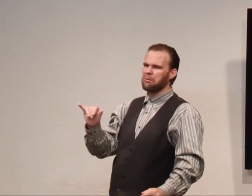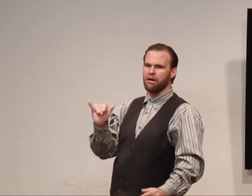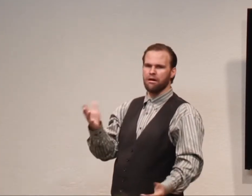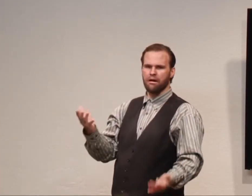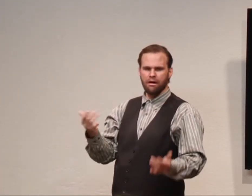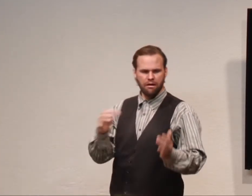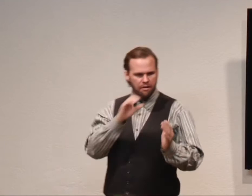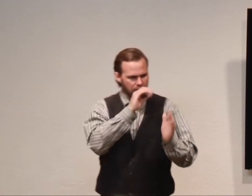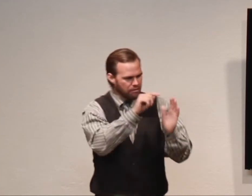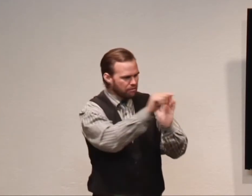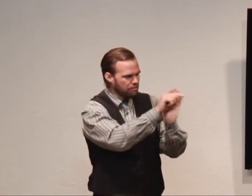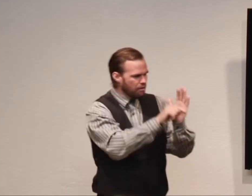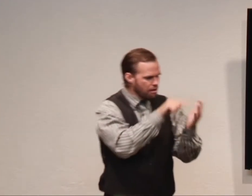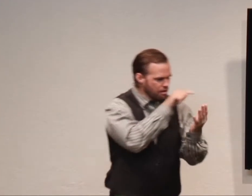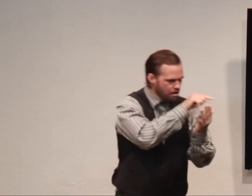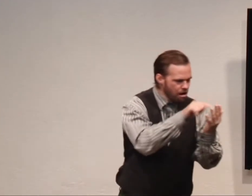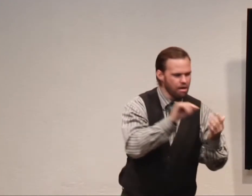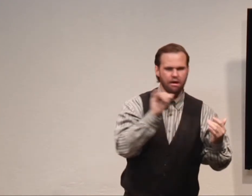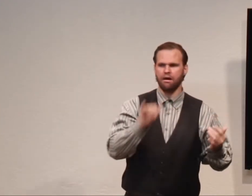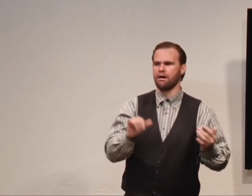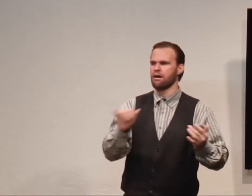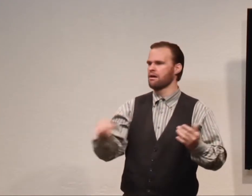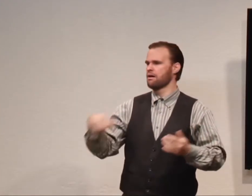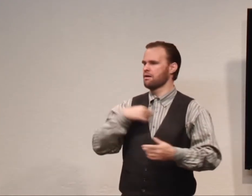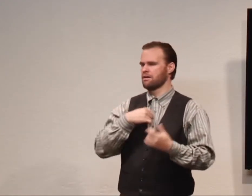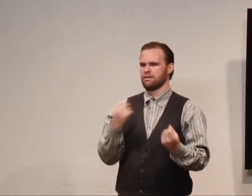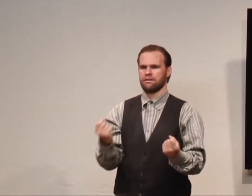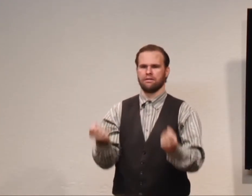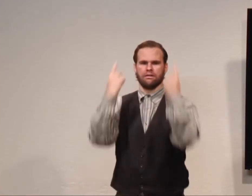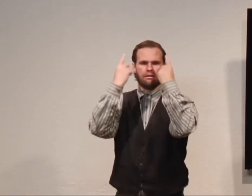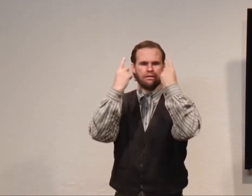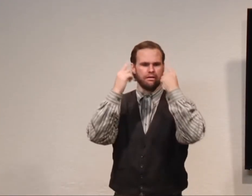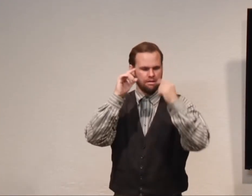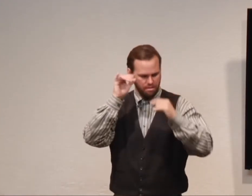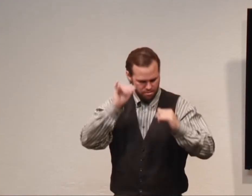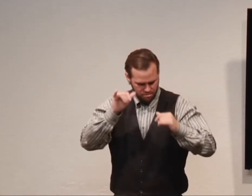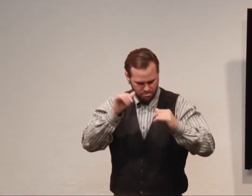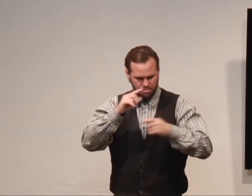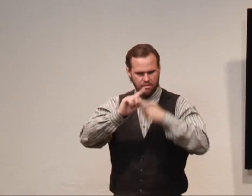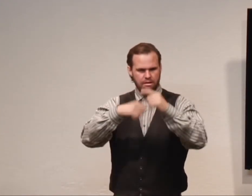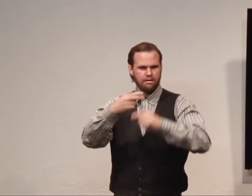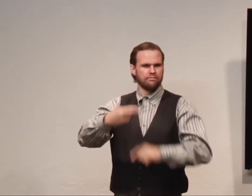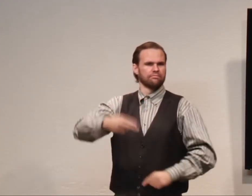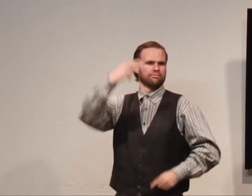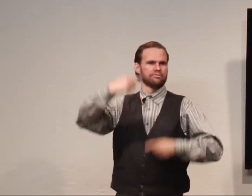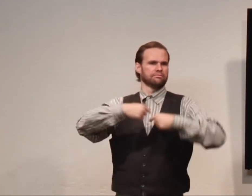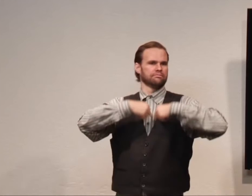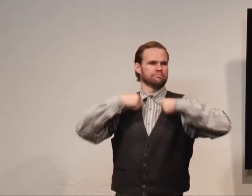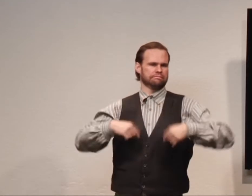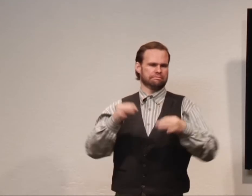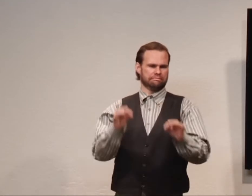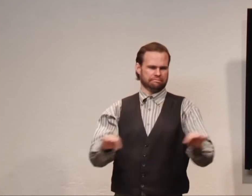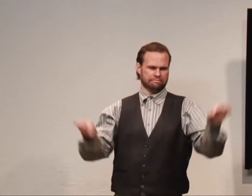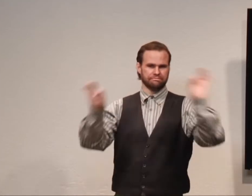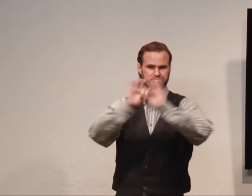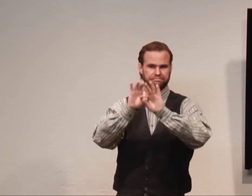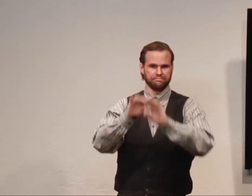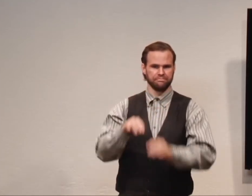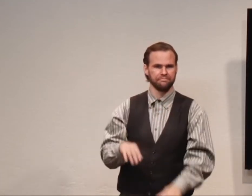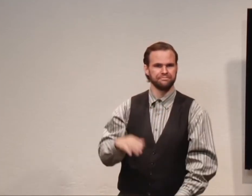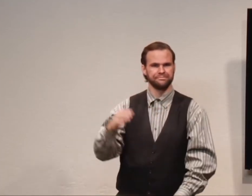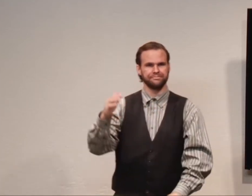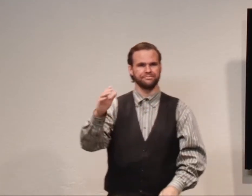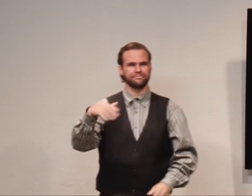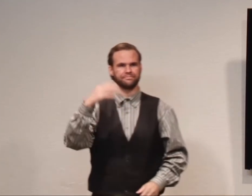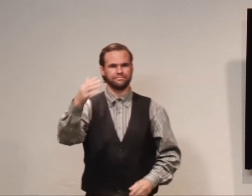as a high priest. It wouldn't make sense. But as we read in Hebrews here, we get it. We realize that Jesus Christ, he